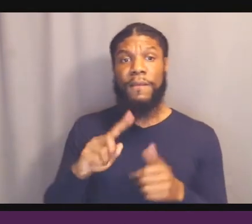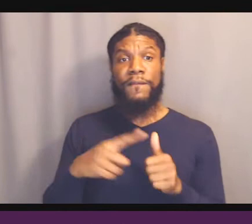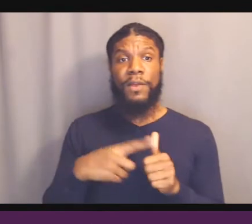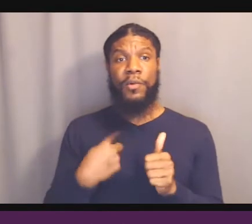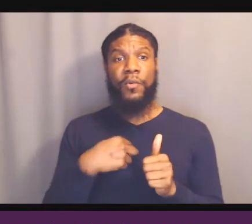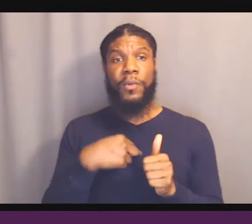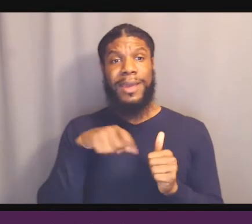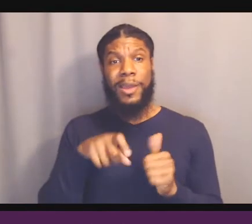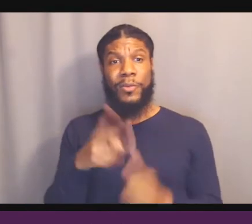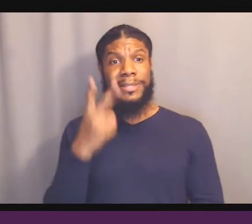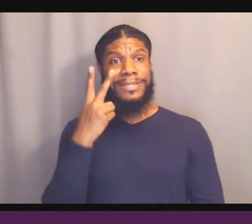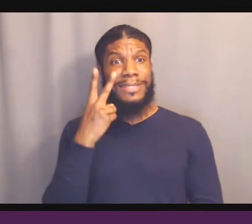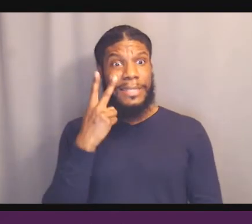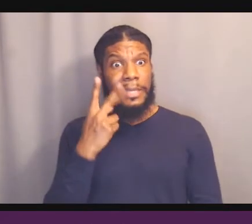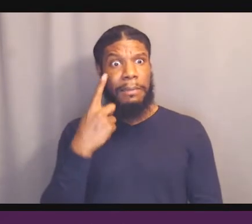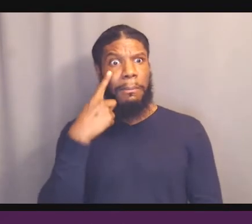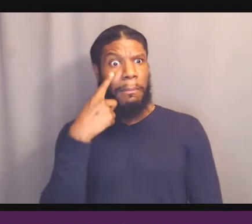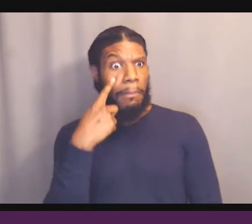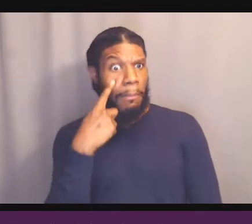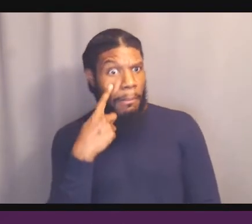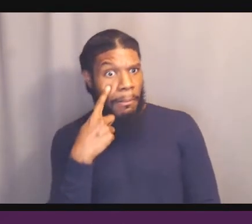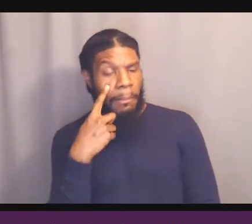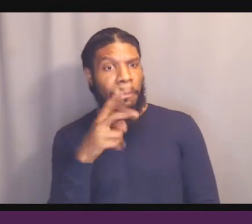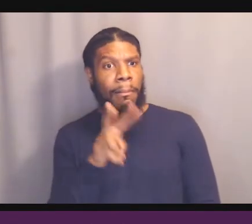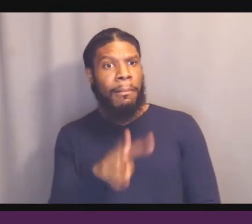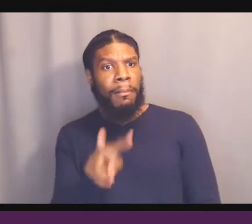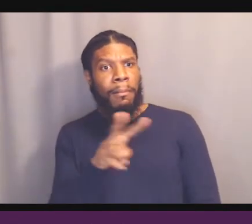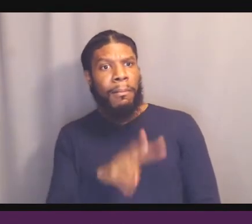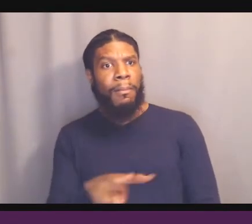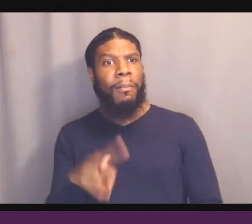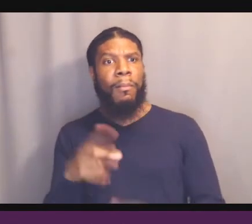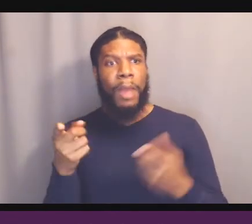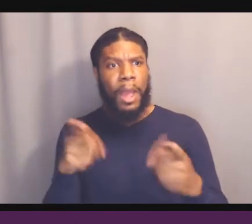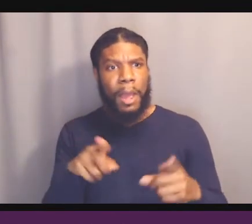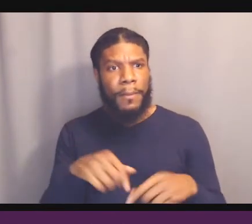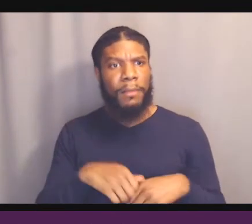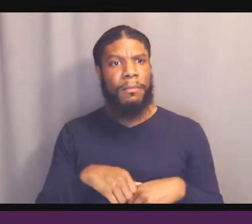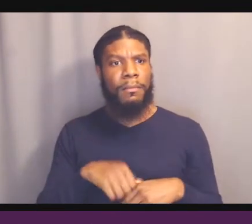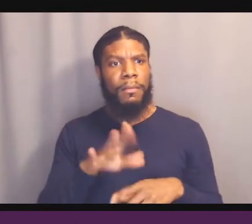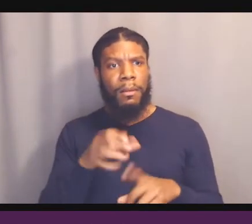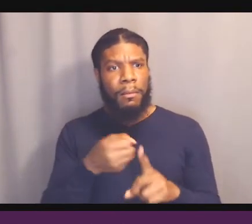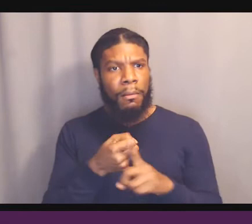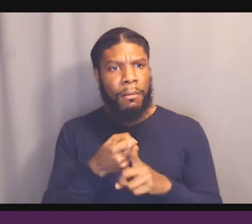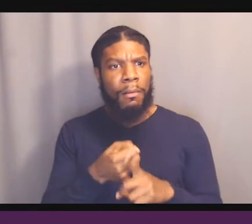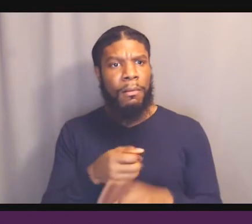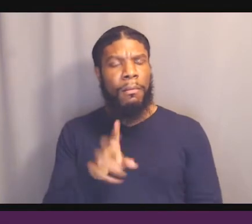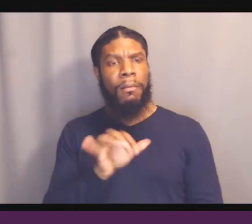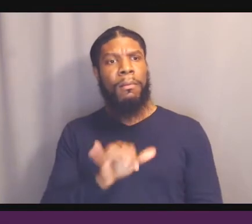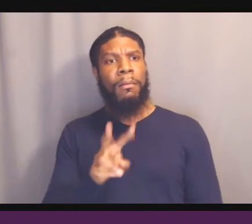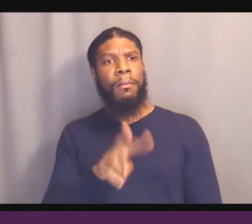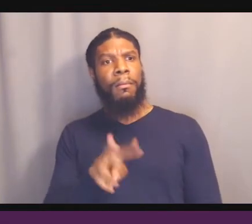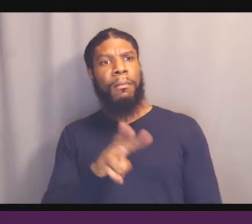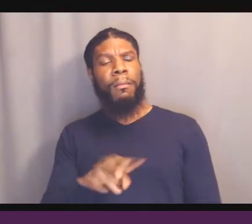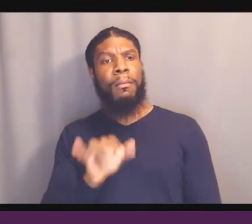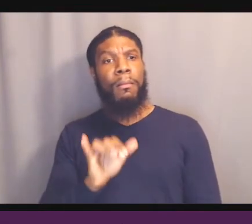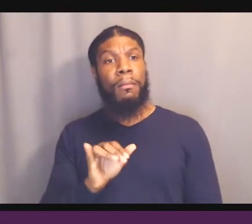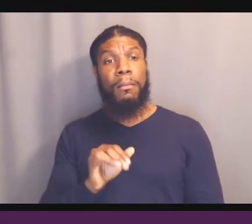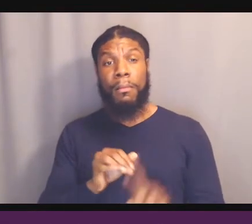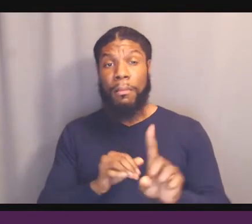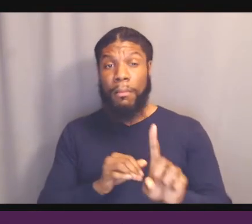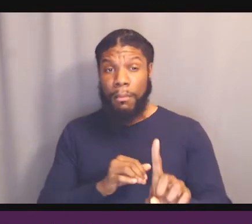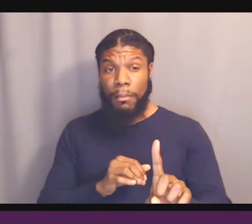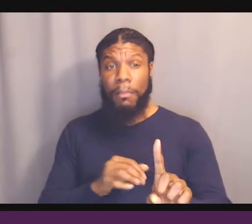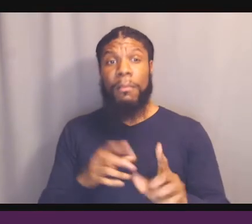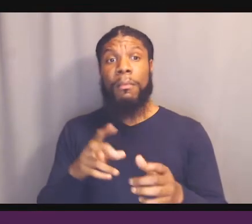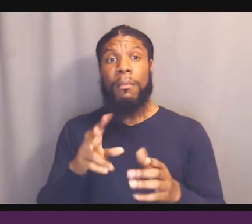see what they have, see where they are. Hold on, because seeing doesn't necessarily take them off the